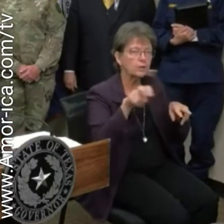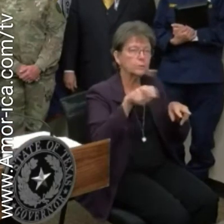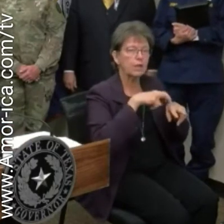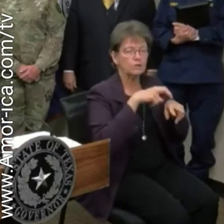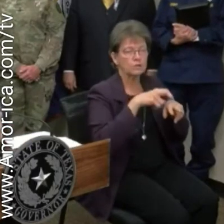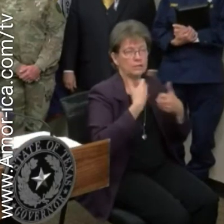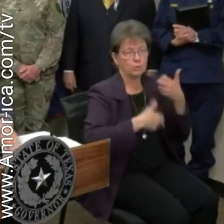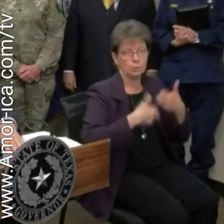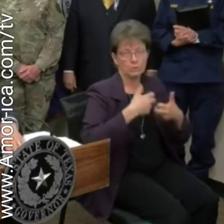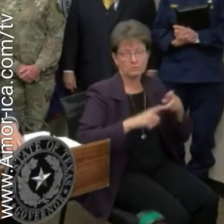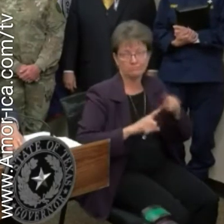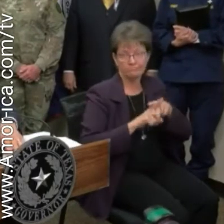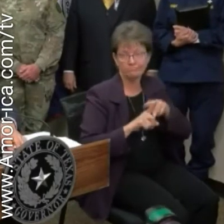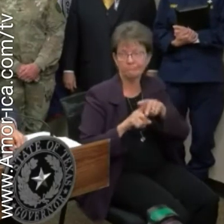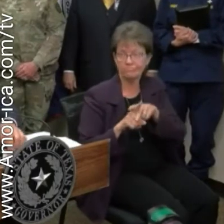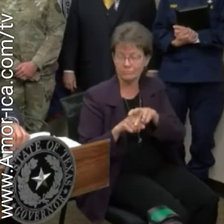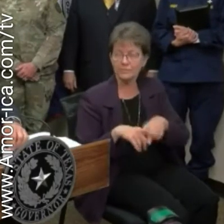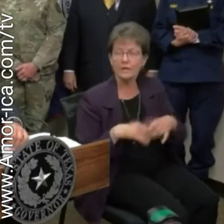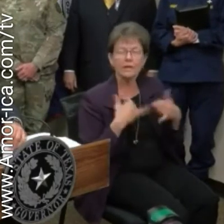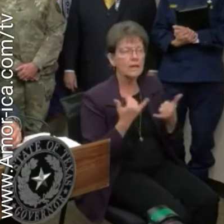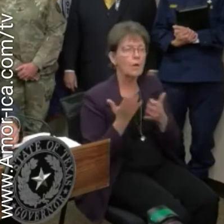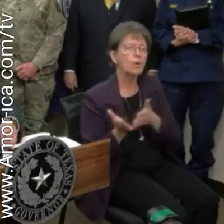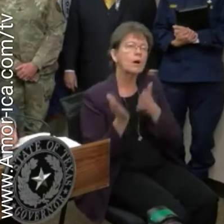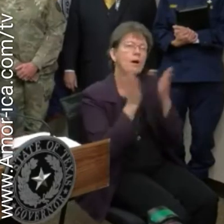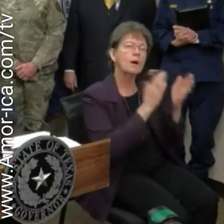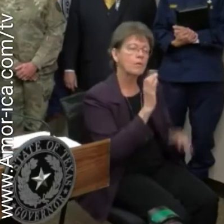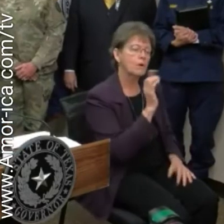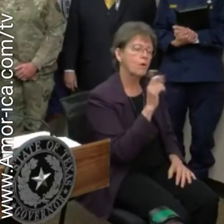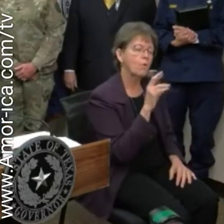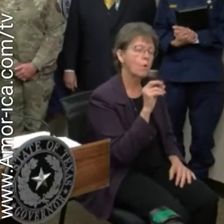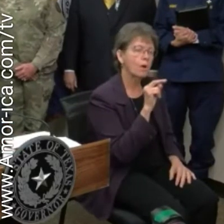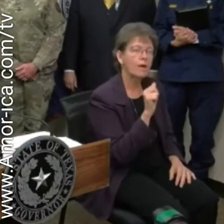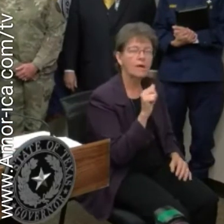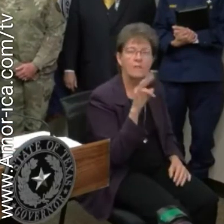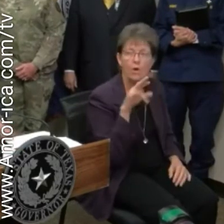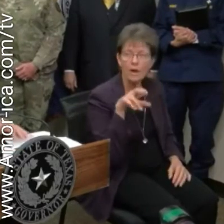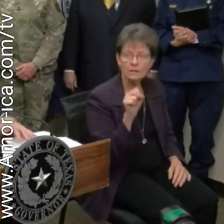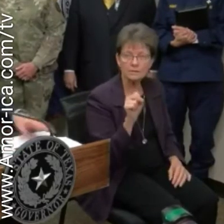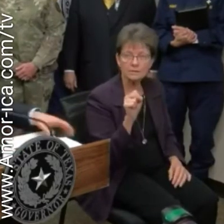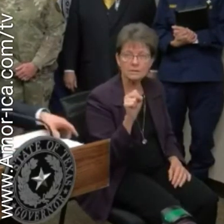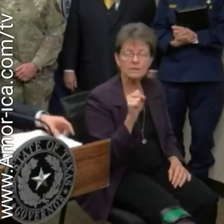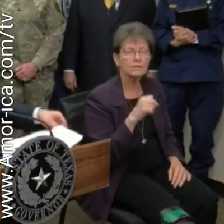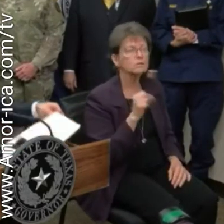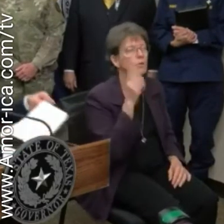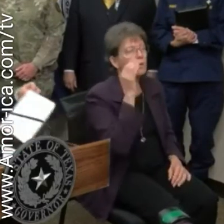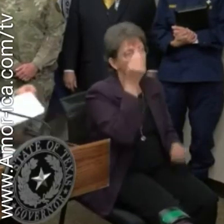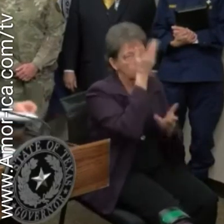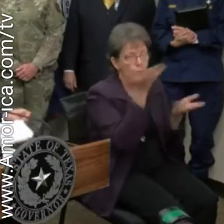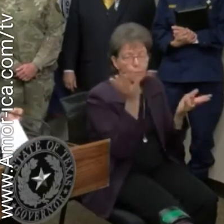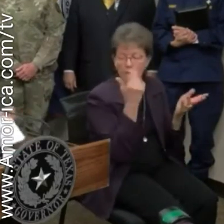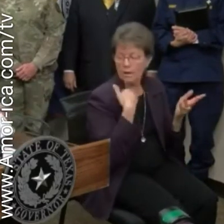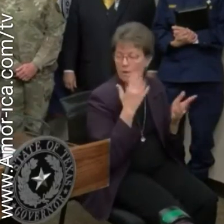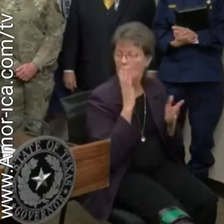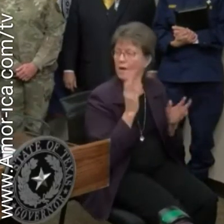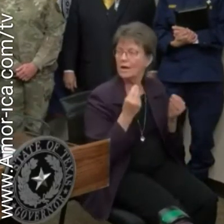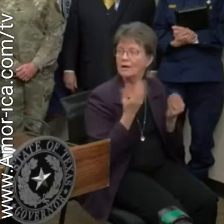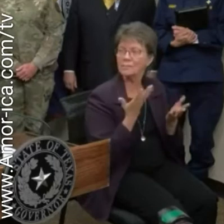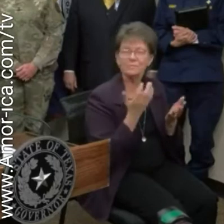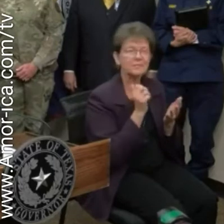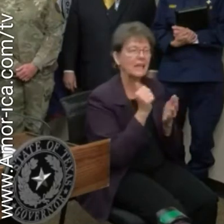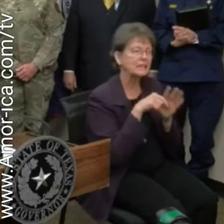issues. Now on to the coronavirus. And so you'll know, I'm going to provide you